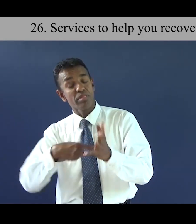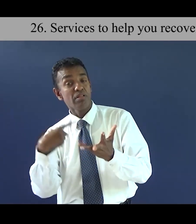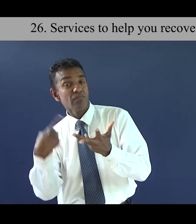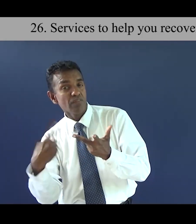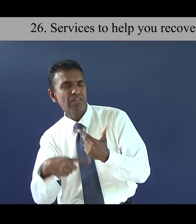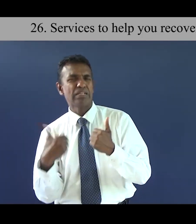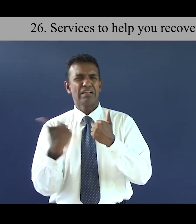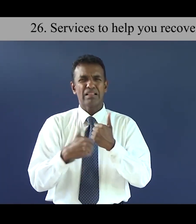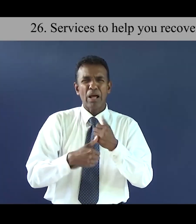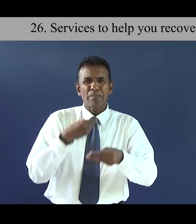people to recover.